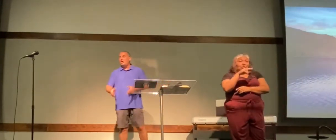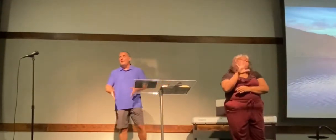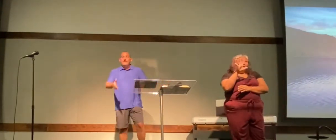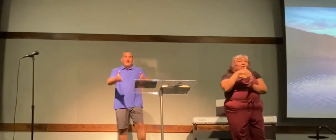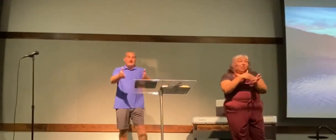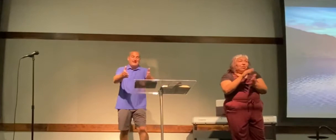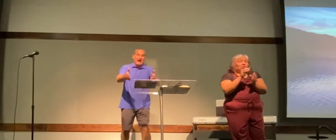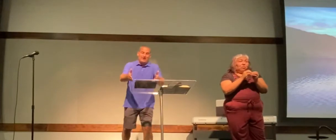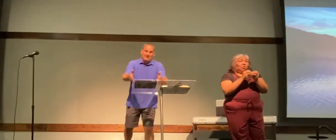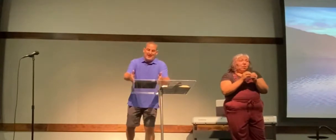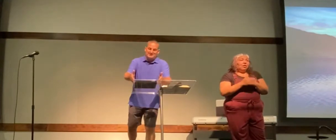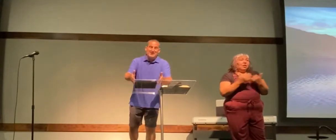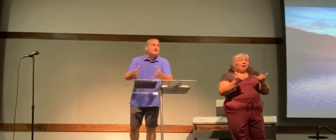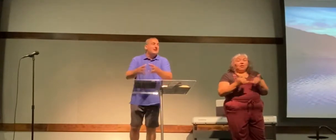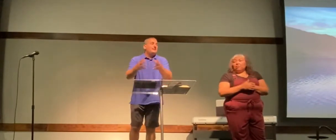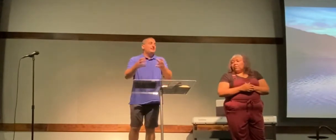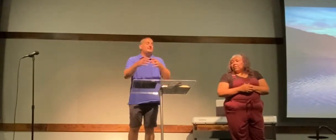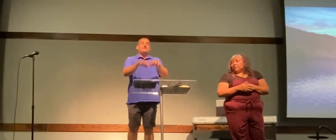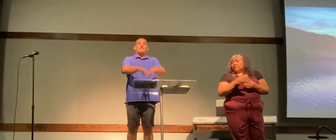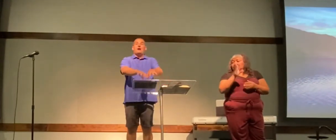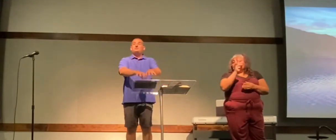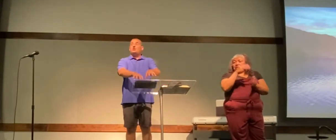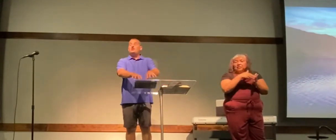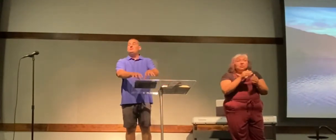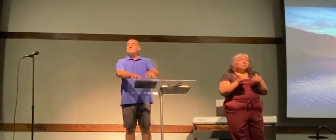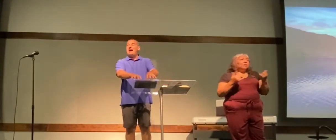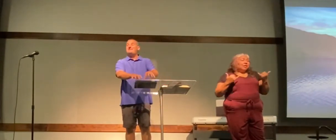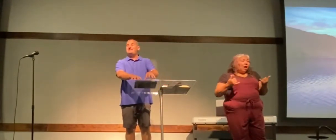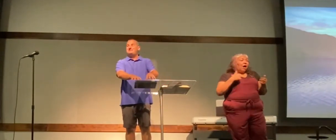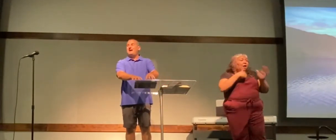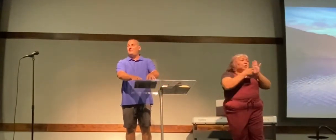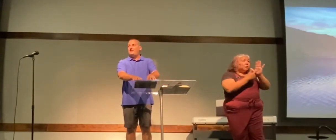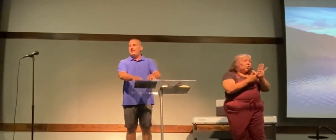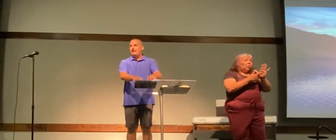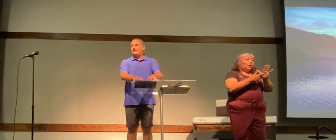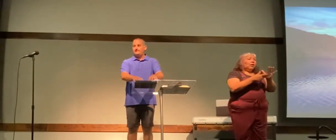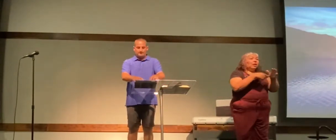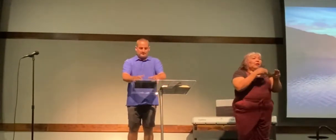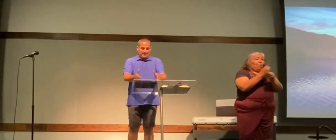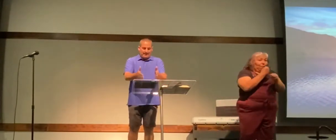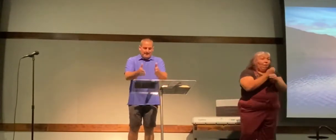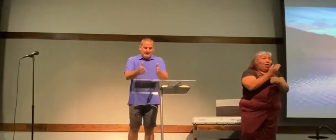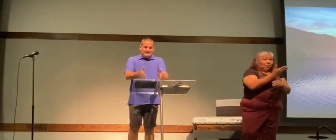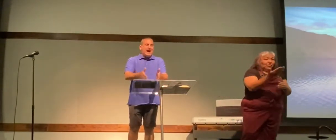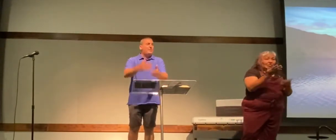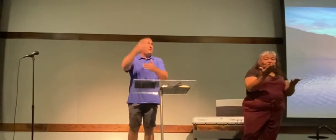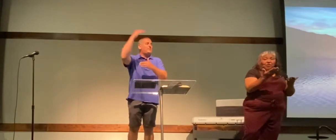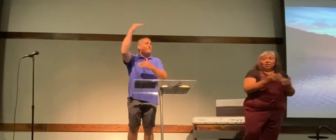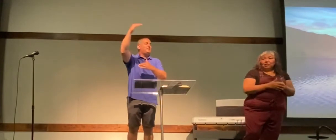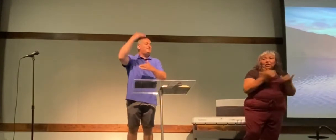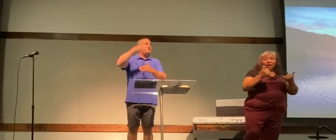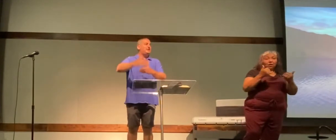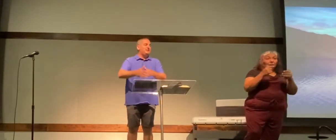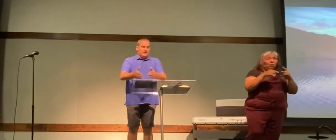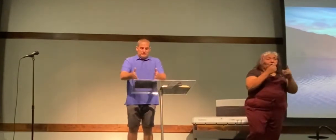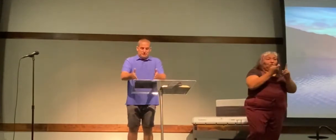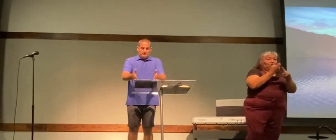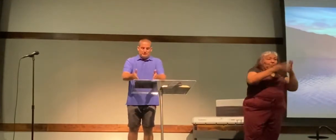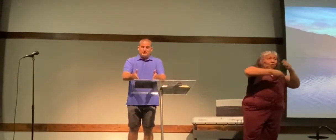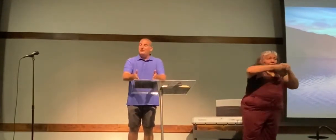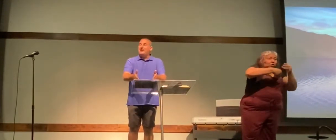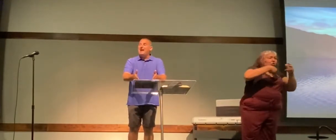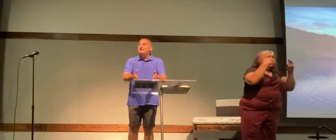5,000 more. And now in Acts 6, this is, I'm showing you math stuff here. Now we went from addition